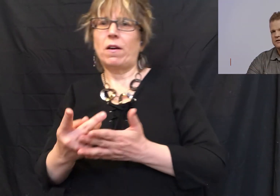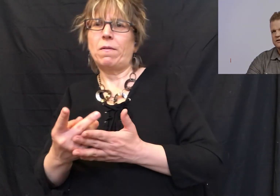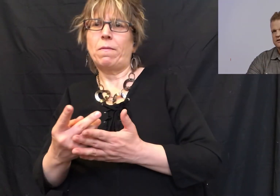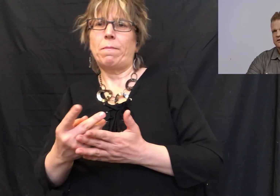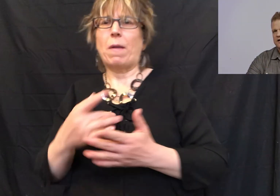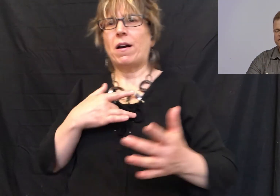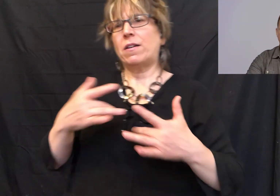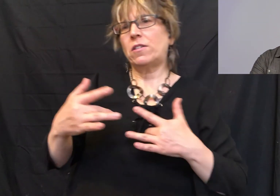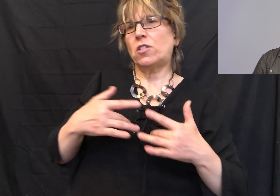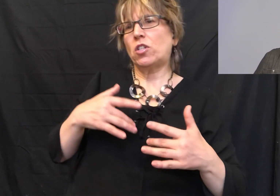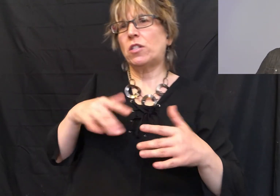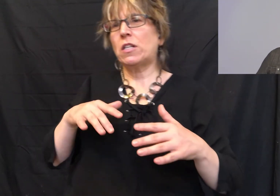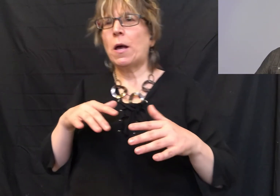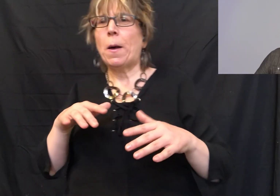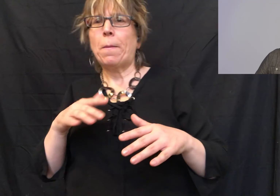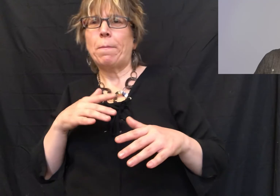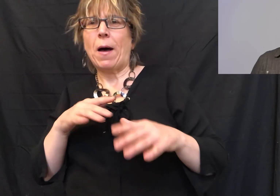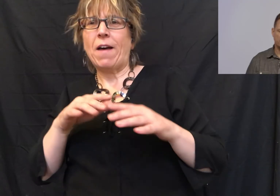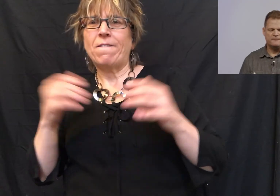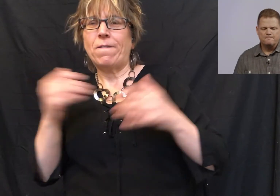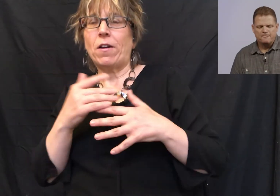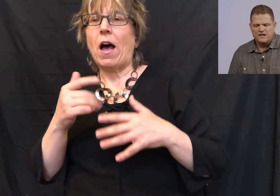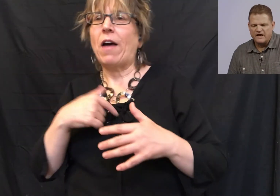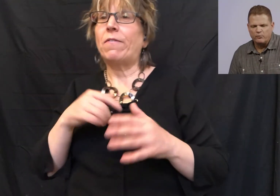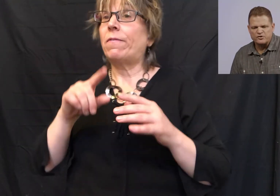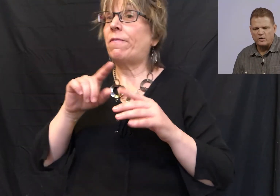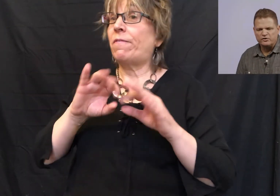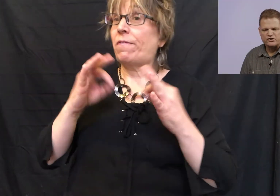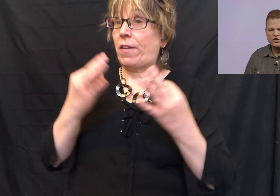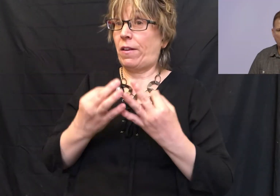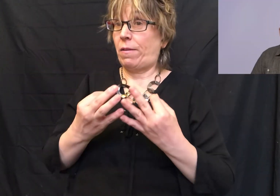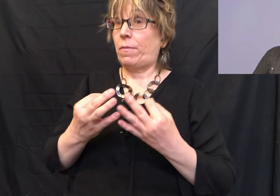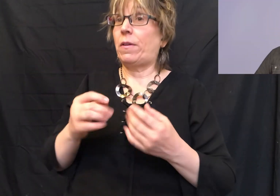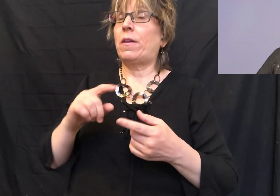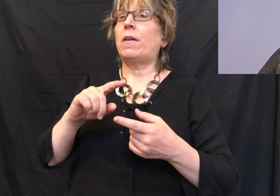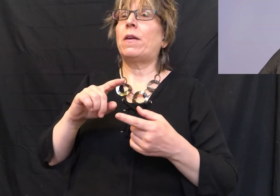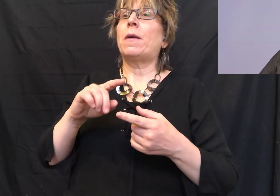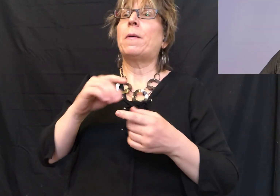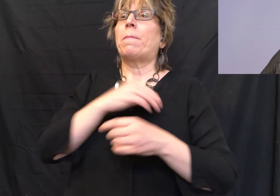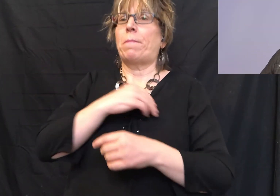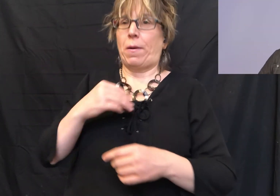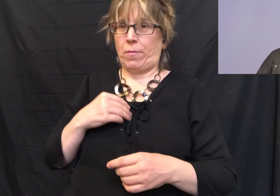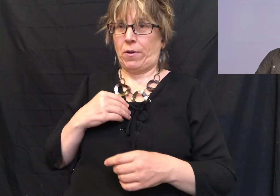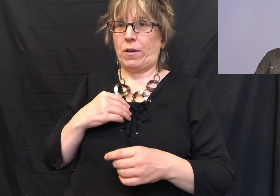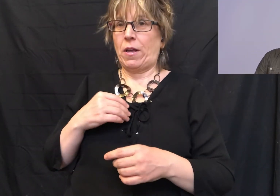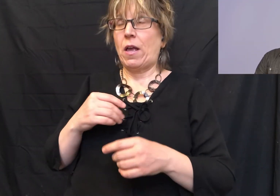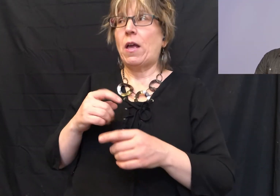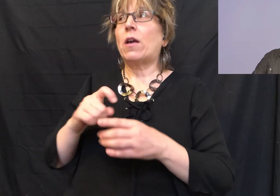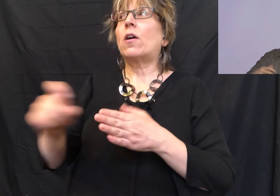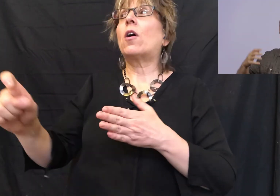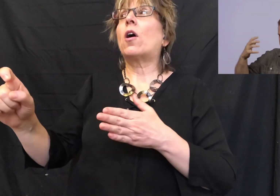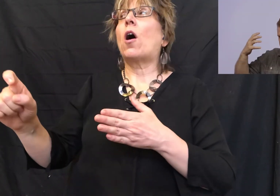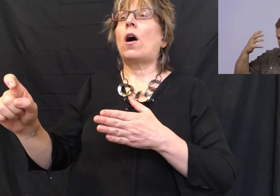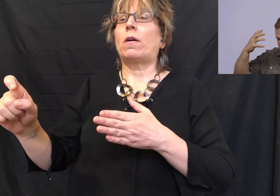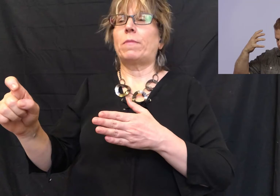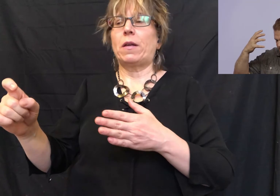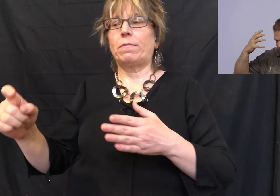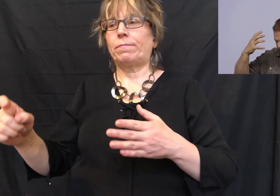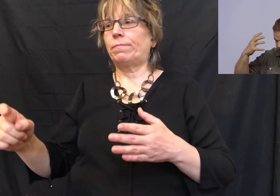fears. I have a family member who I'm so honored. Every once in a while, he'll just call me. And he called me a while back, and he just, tears,